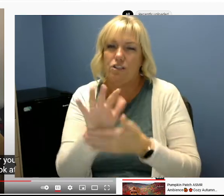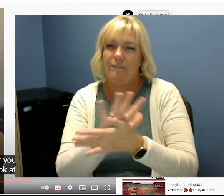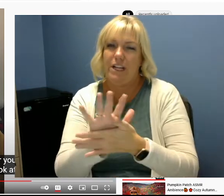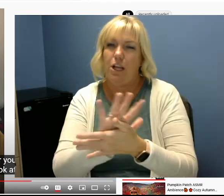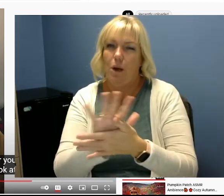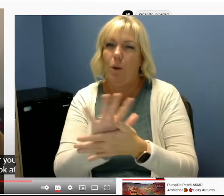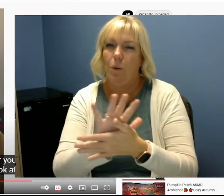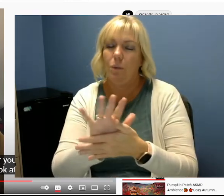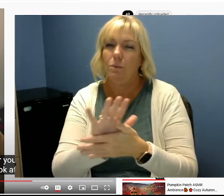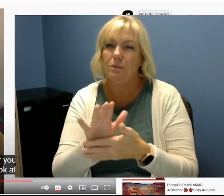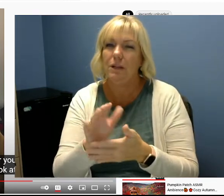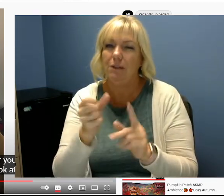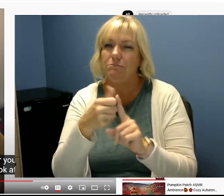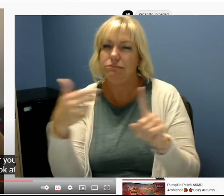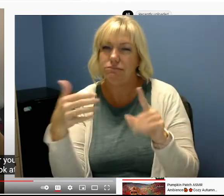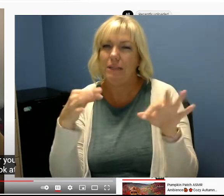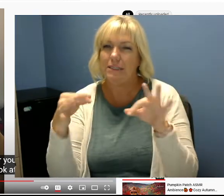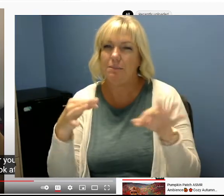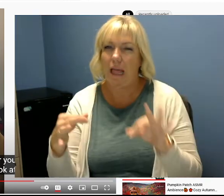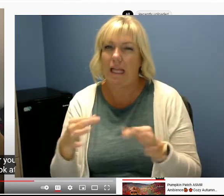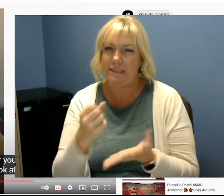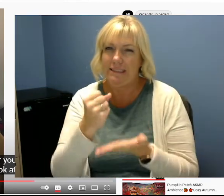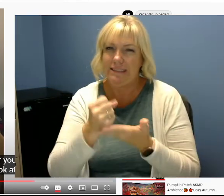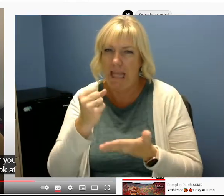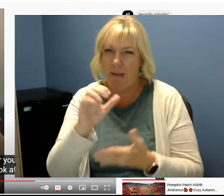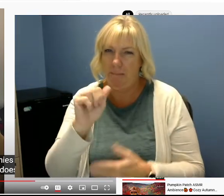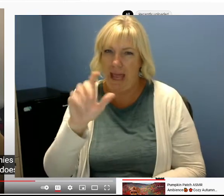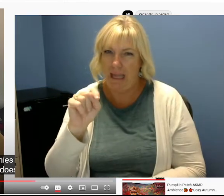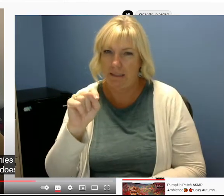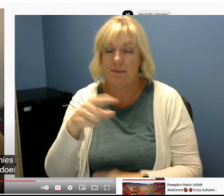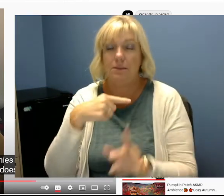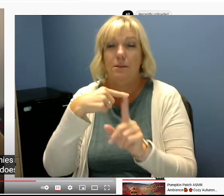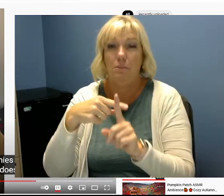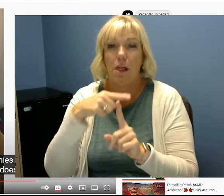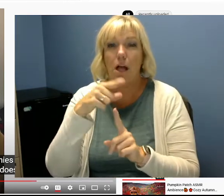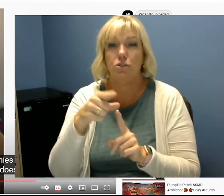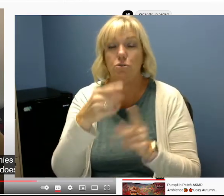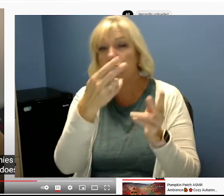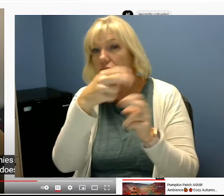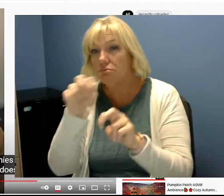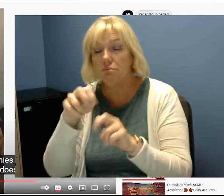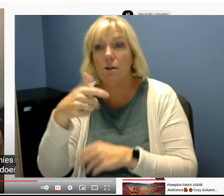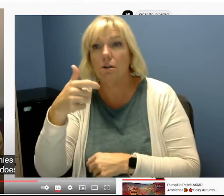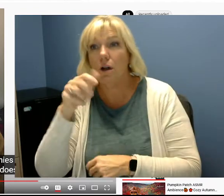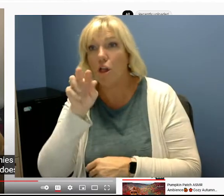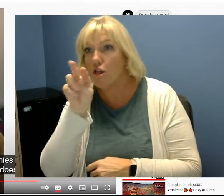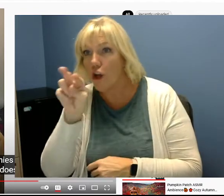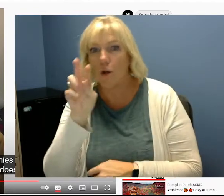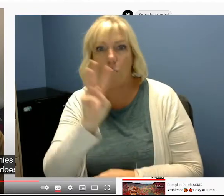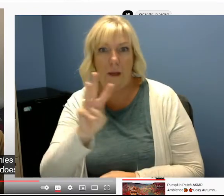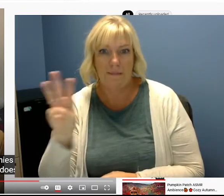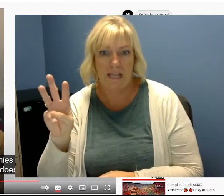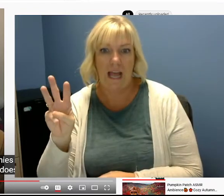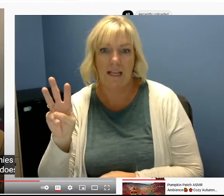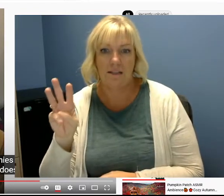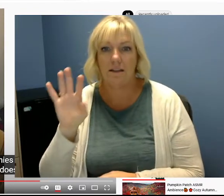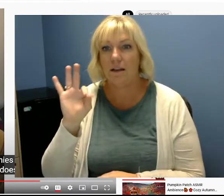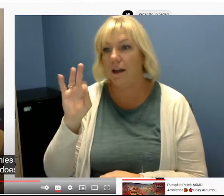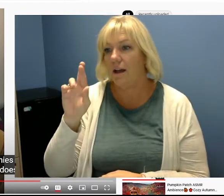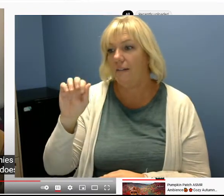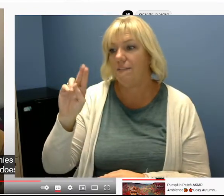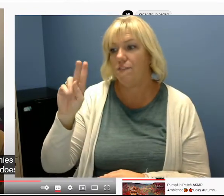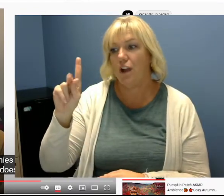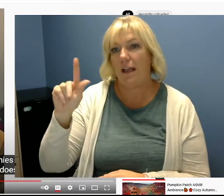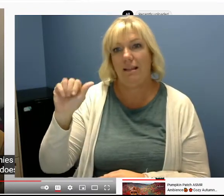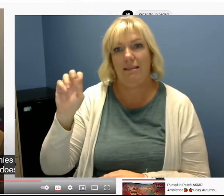you. And then you've got a site to look at for Franklin's cartoon, The Colonies Reduced. The one